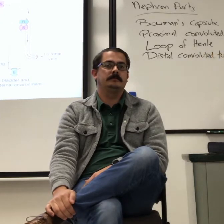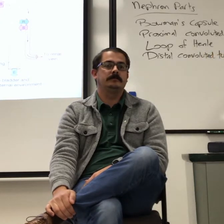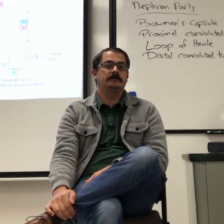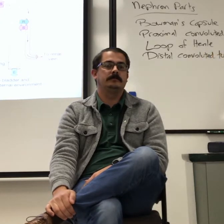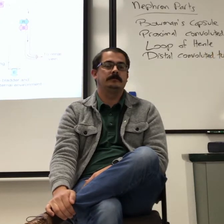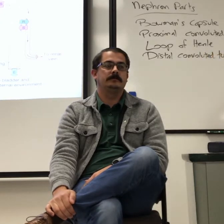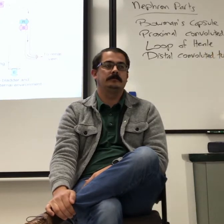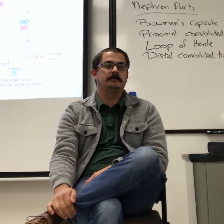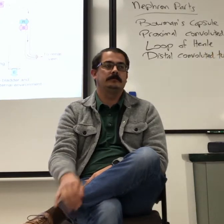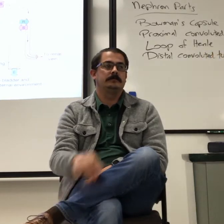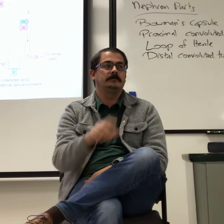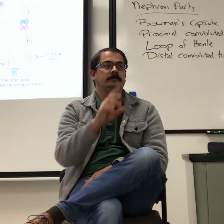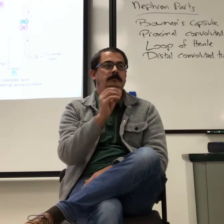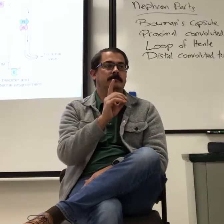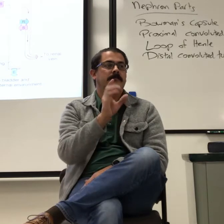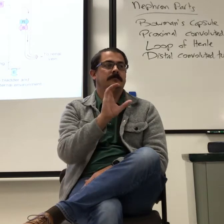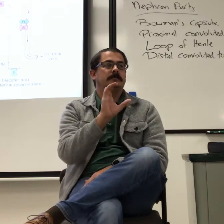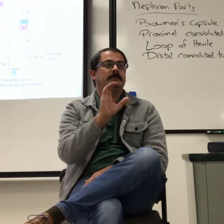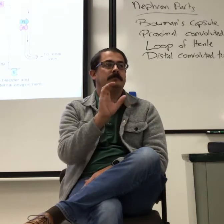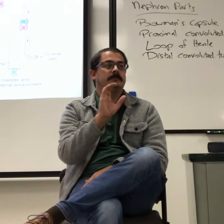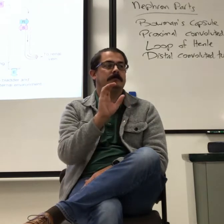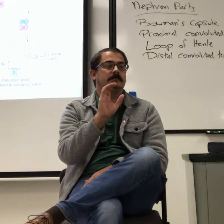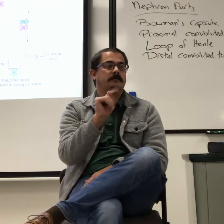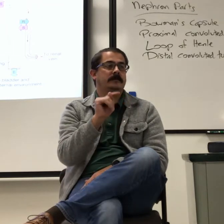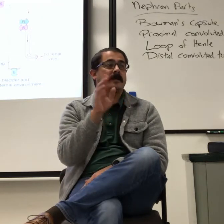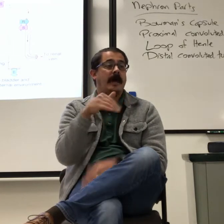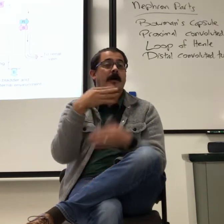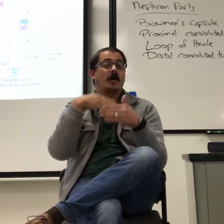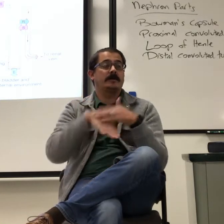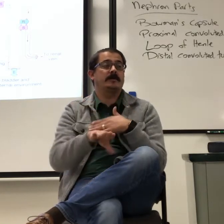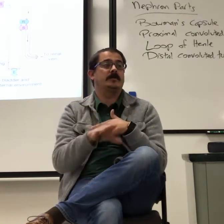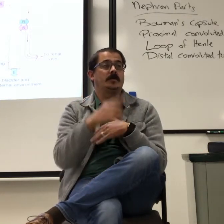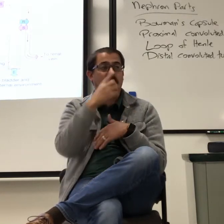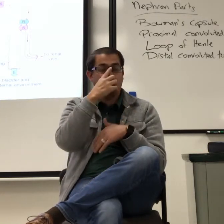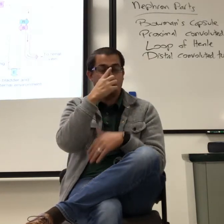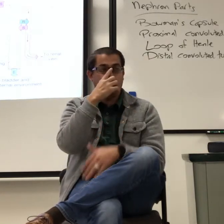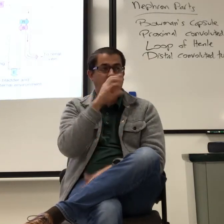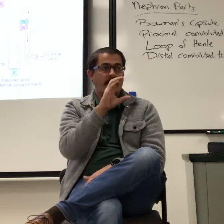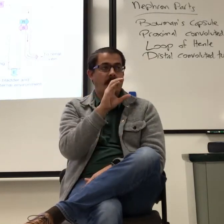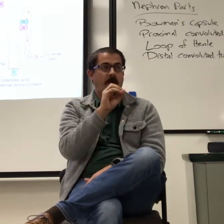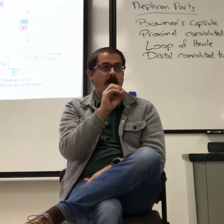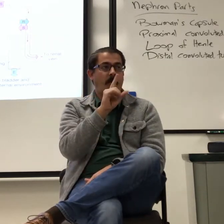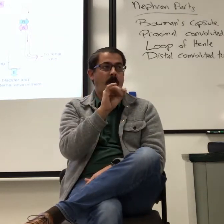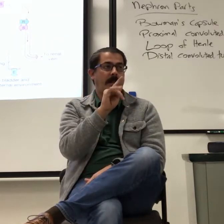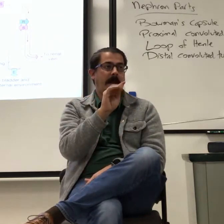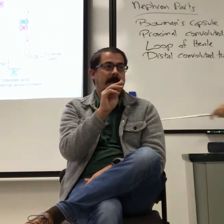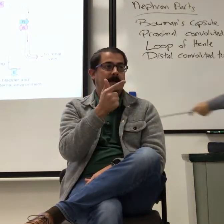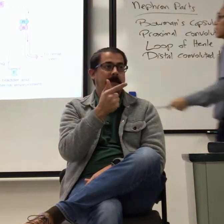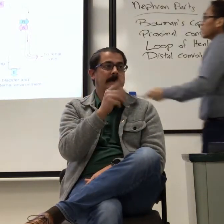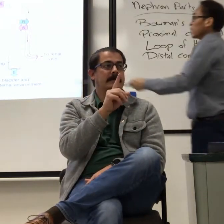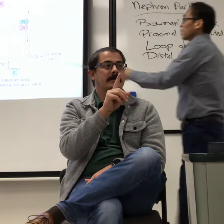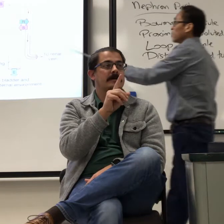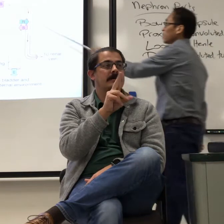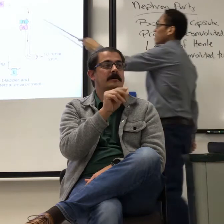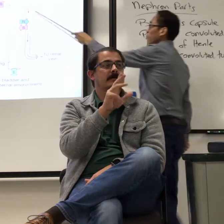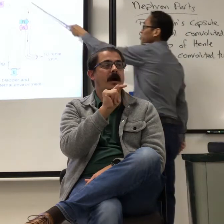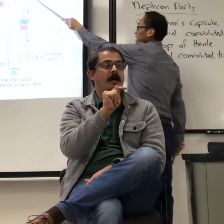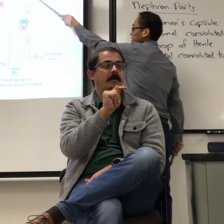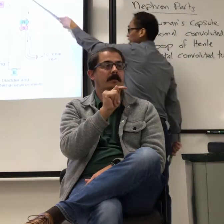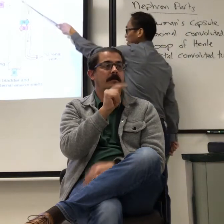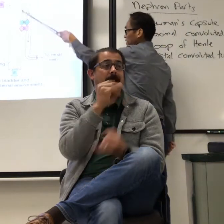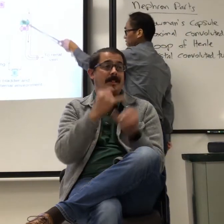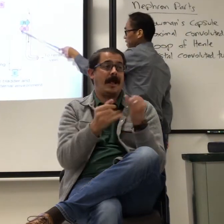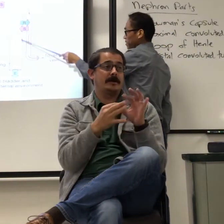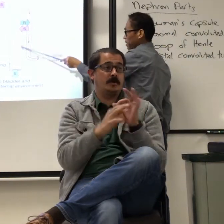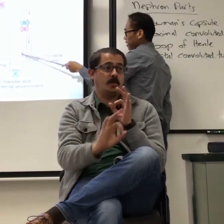DCT. And that dumps into what's called the collecting duct, that last tube there. And once you're